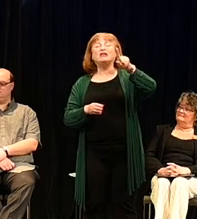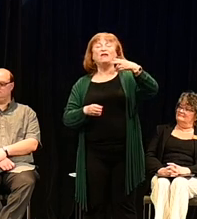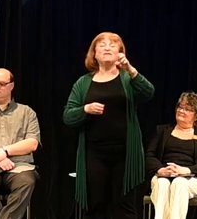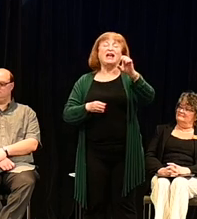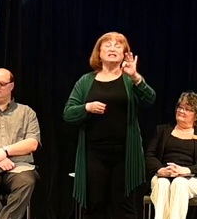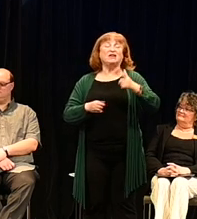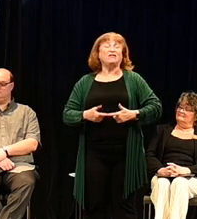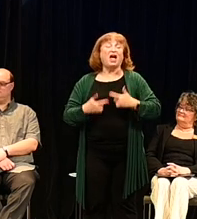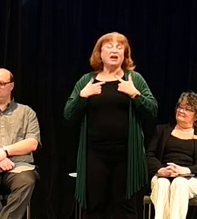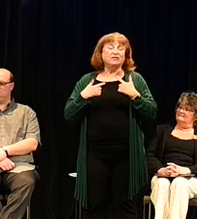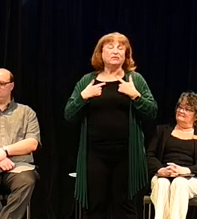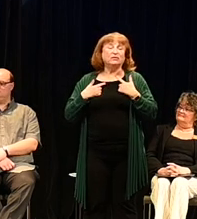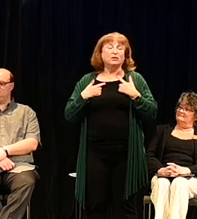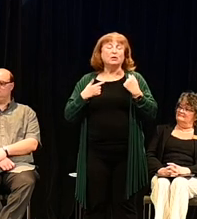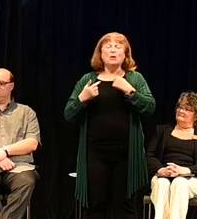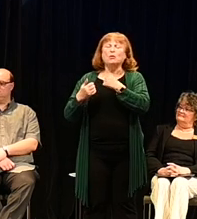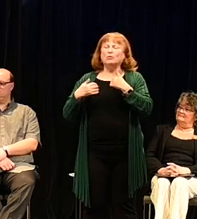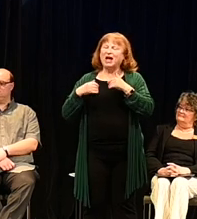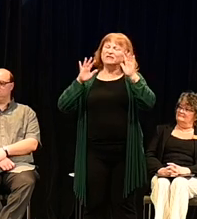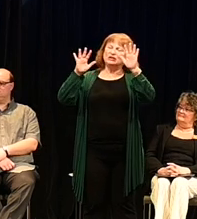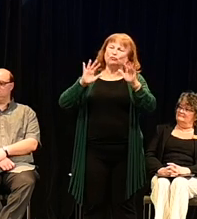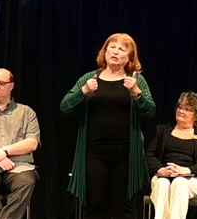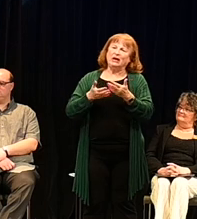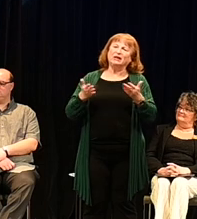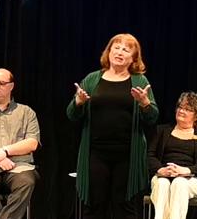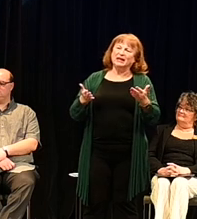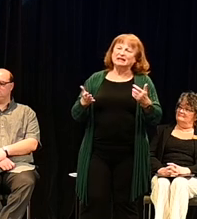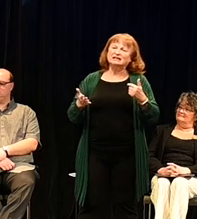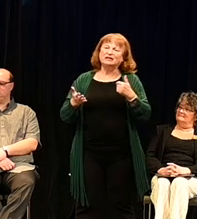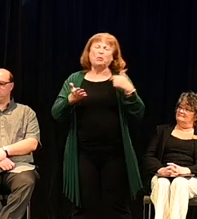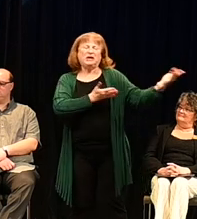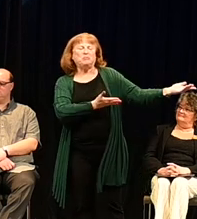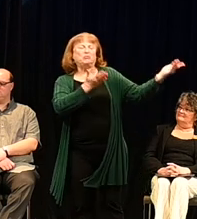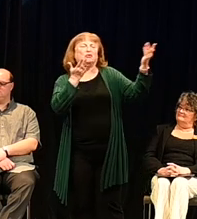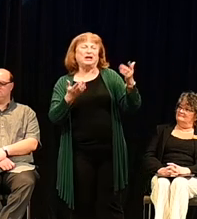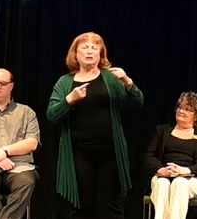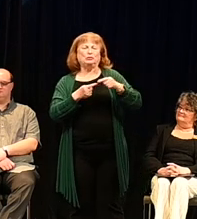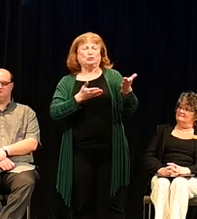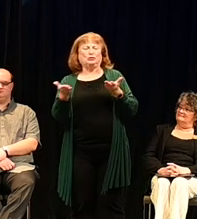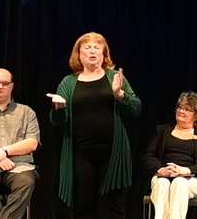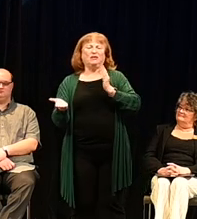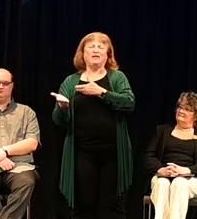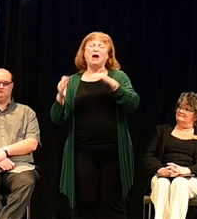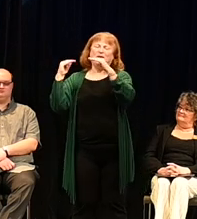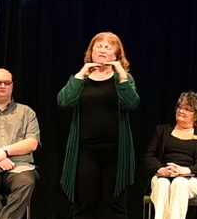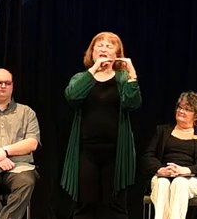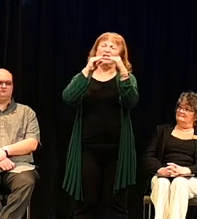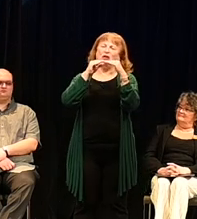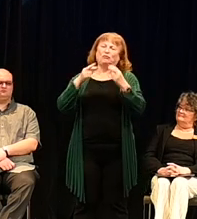of life, we have extraordinary things that we can bring to serve our